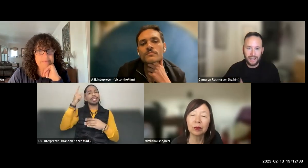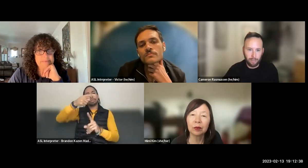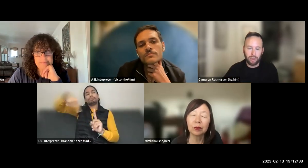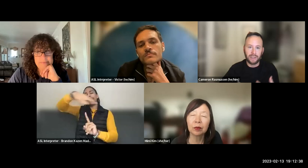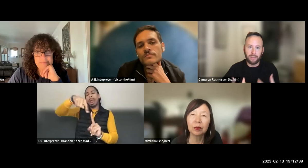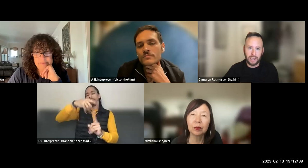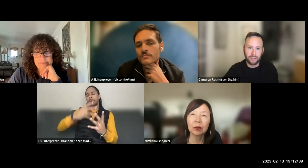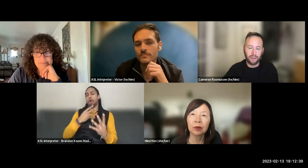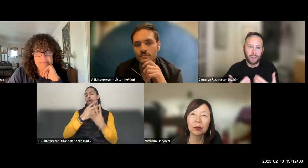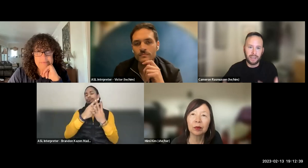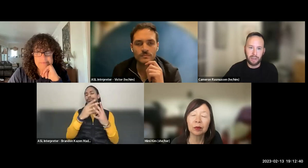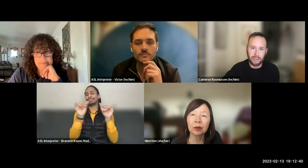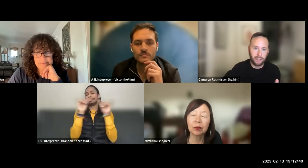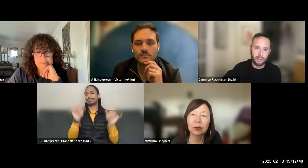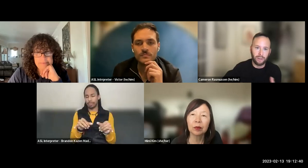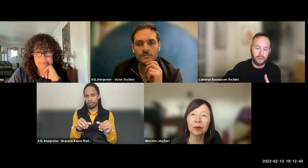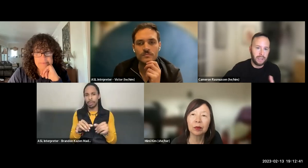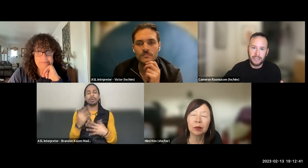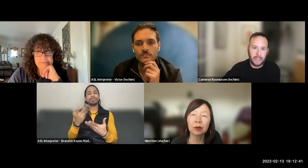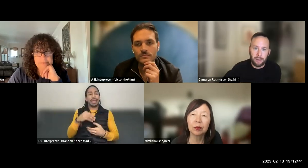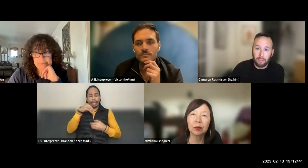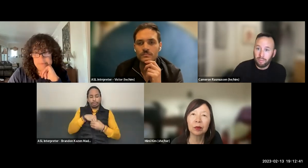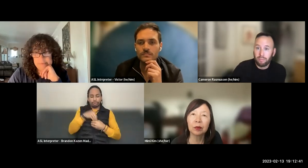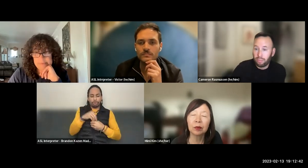like both a deeply internal and deeply material